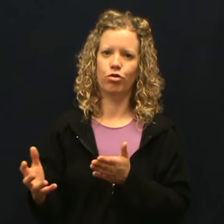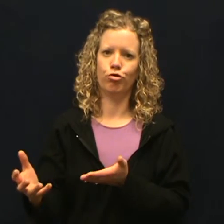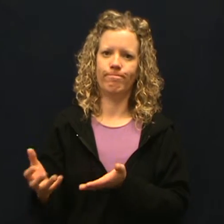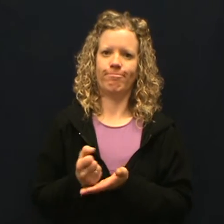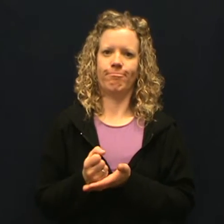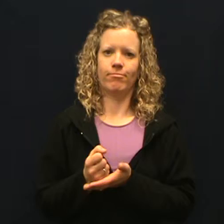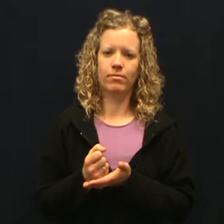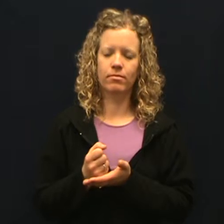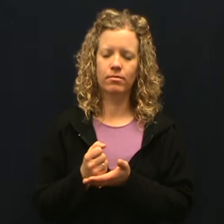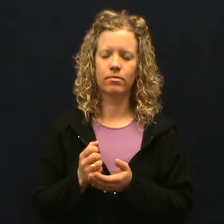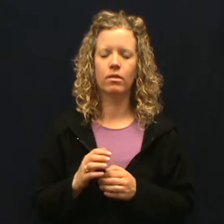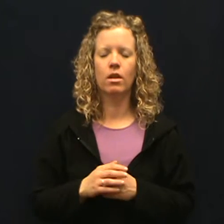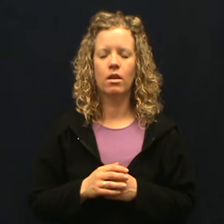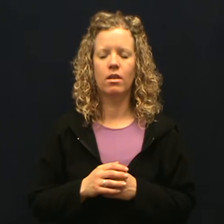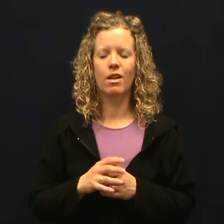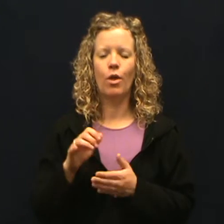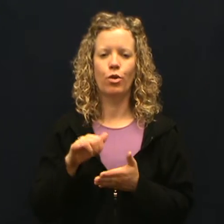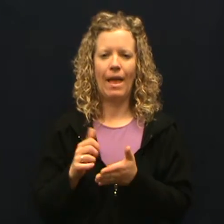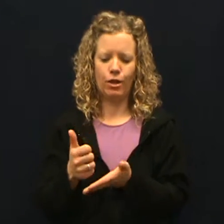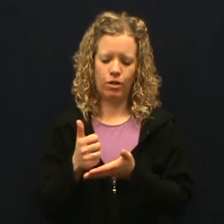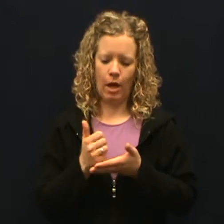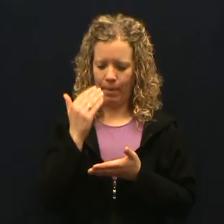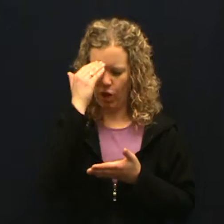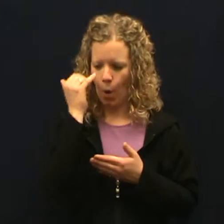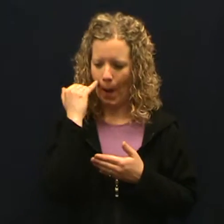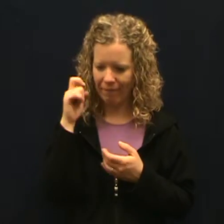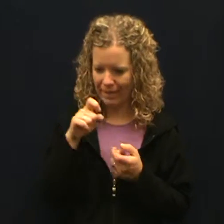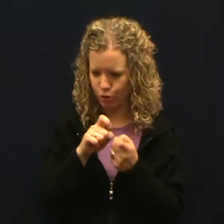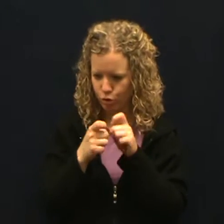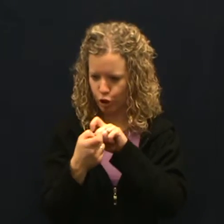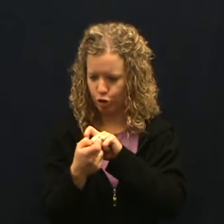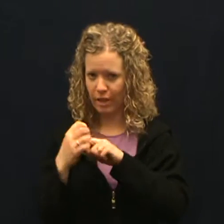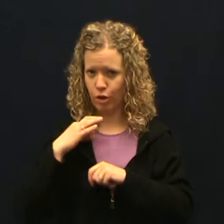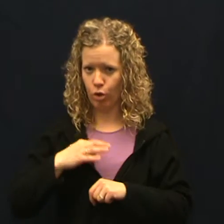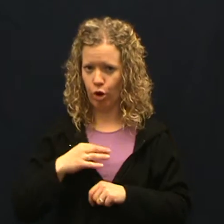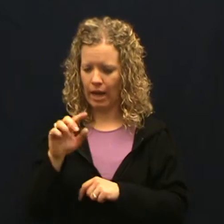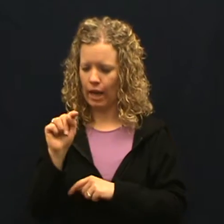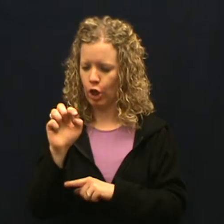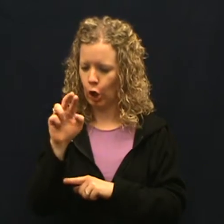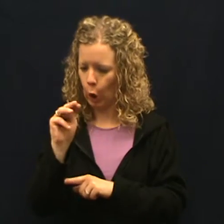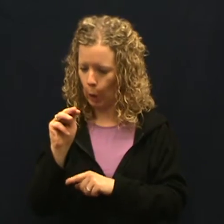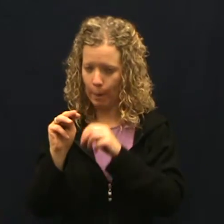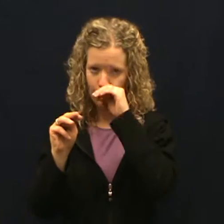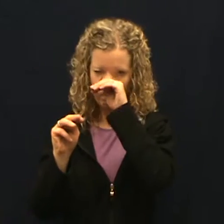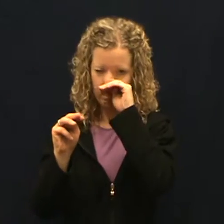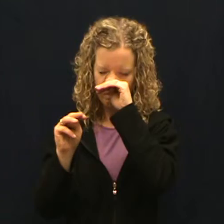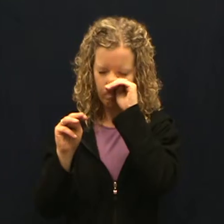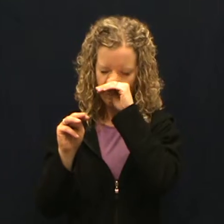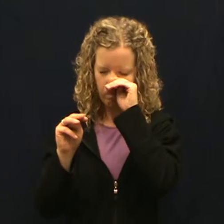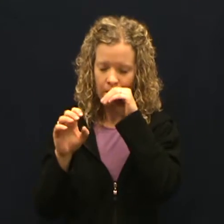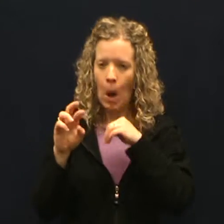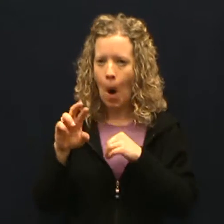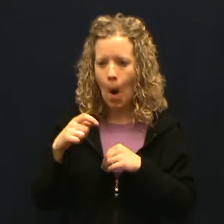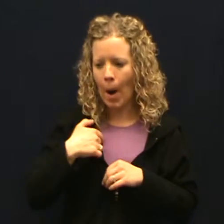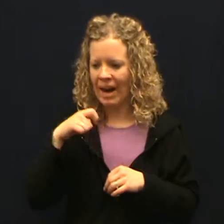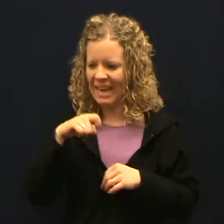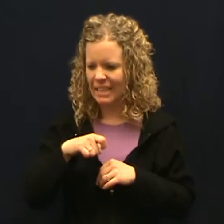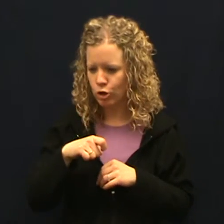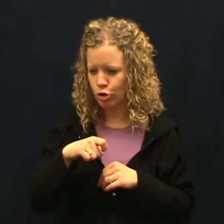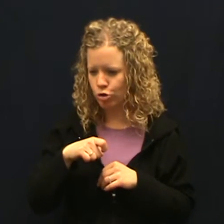are. So this tells me whether or not I need to adjust my credit terms, whether I need to do a better job of screening the customers to